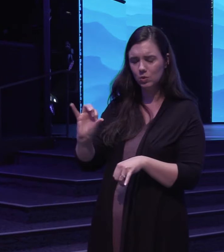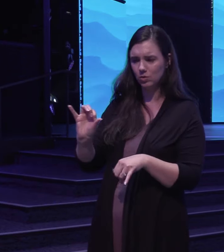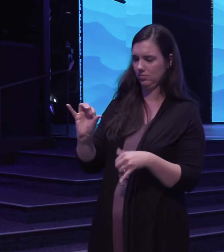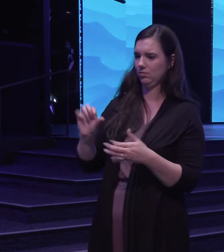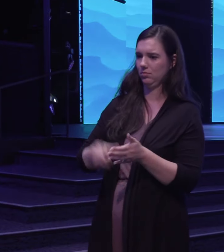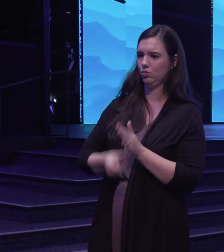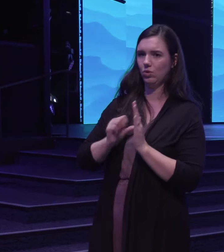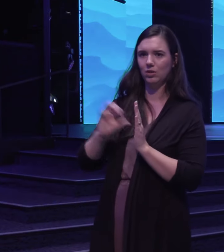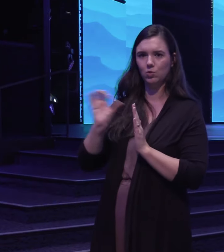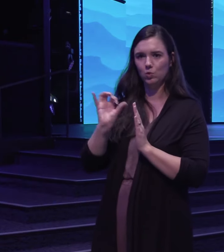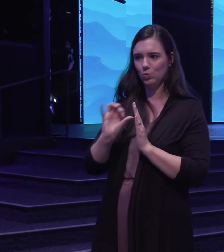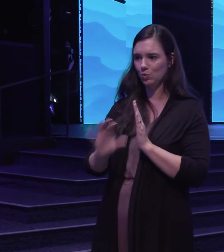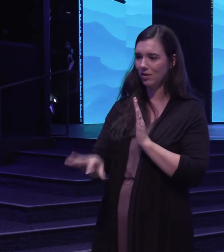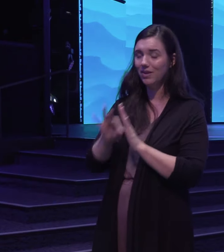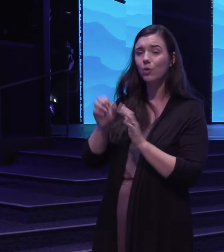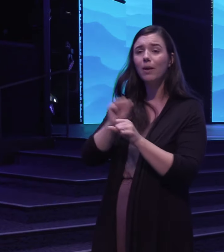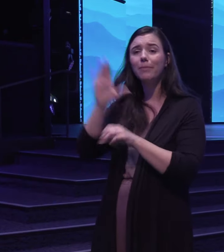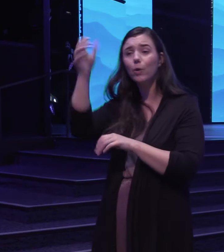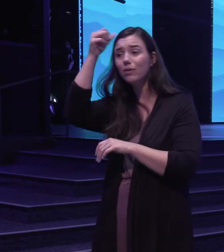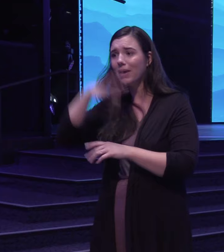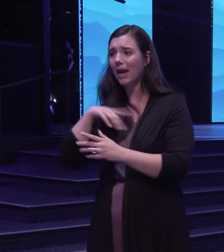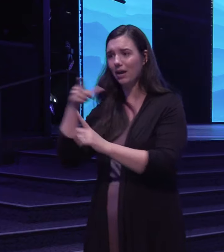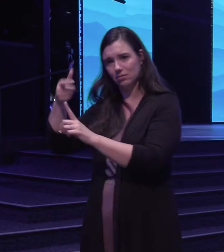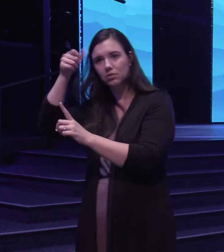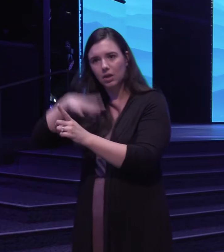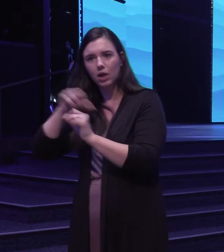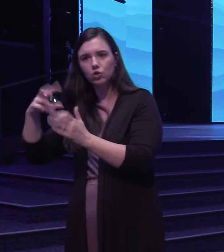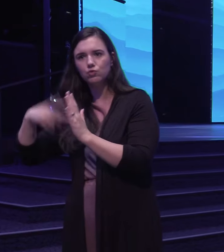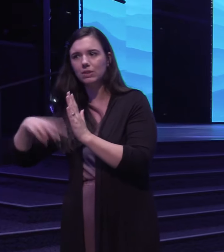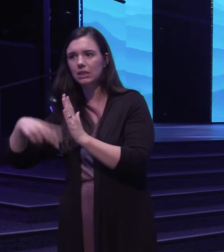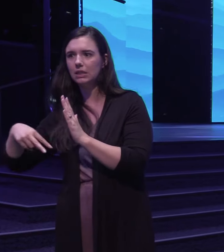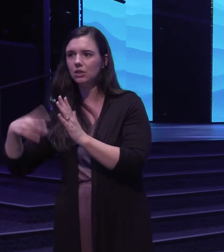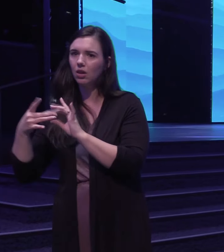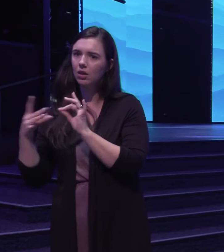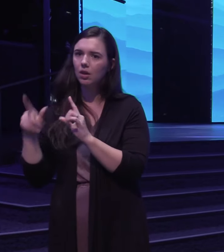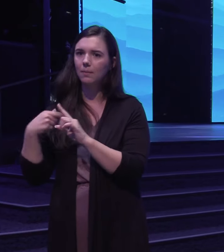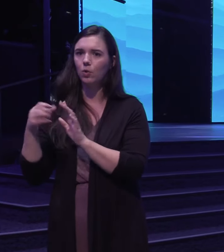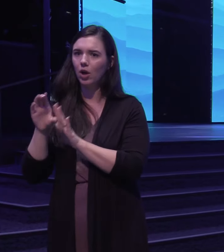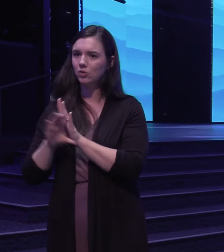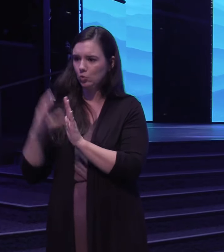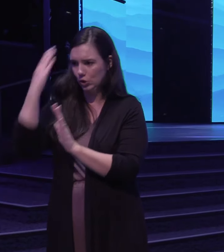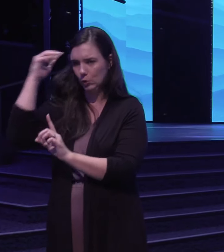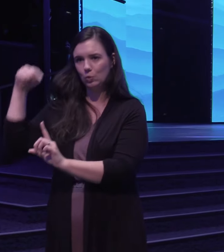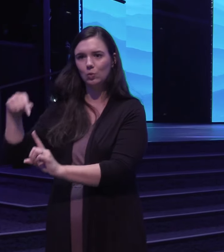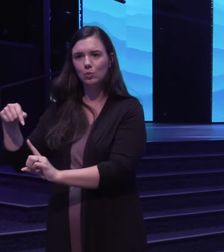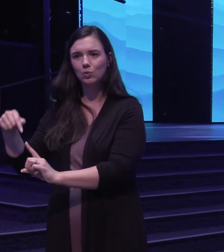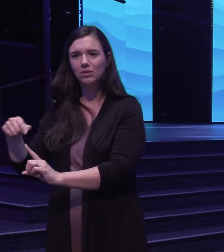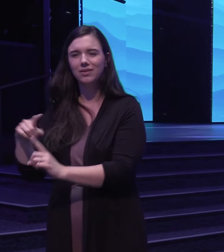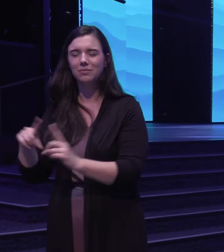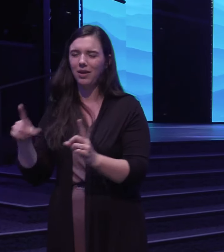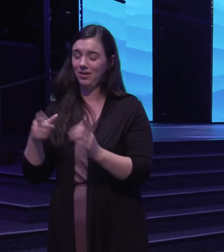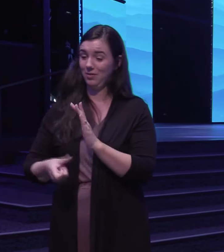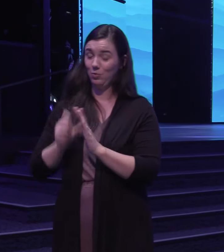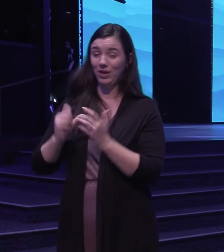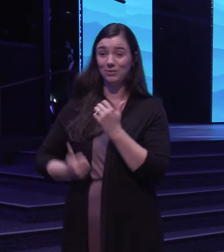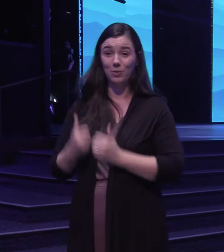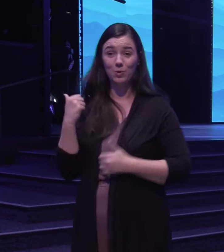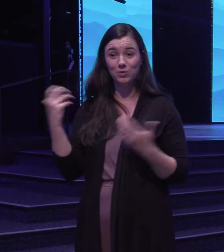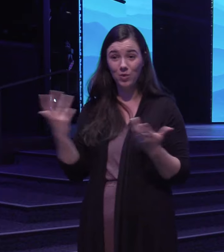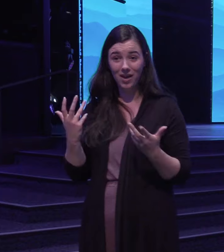duly impressed. He could find a mountain man and a guy could read and a guy could tell him about the Constitution. But the thing that impressed him